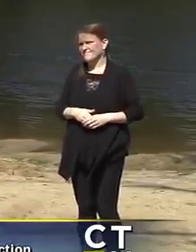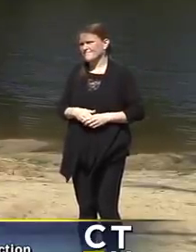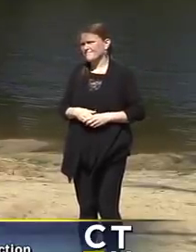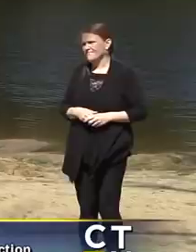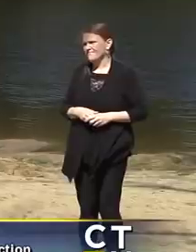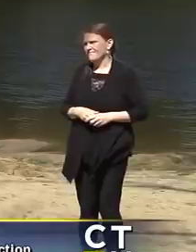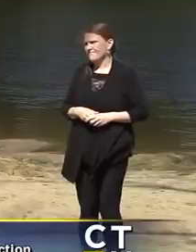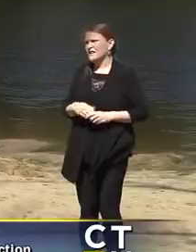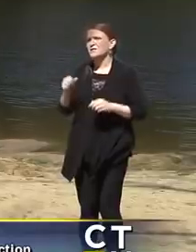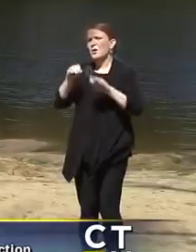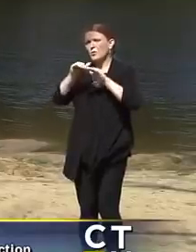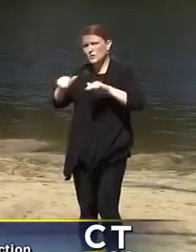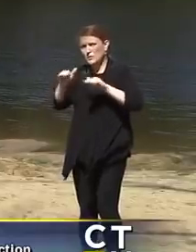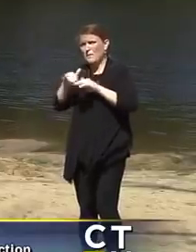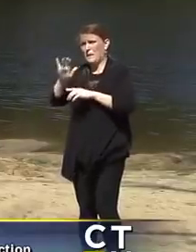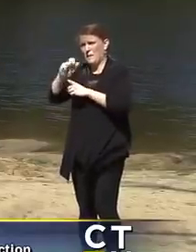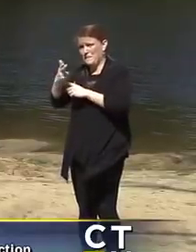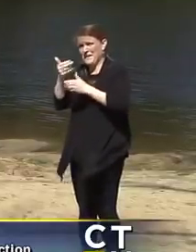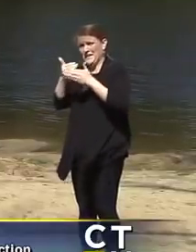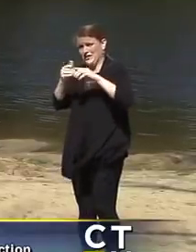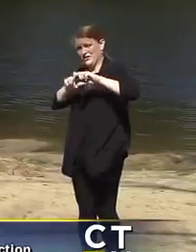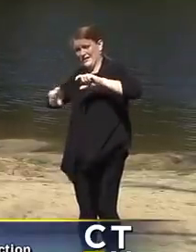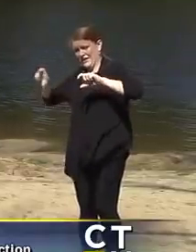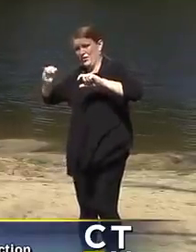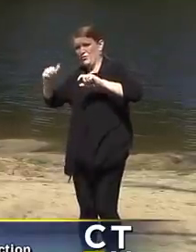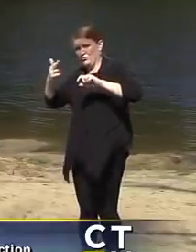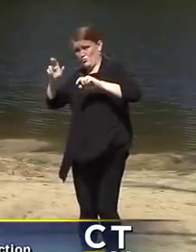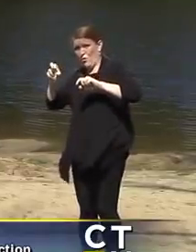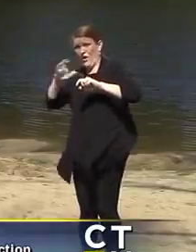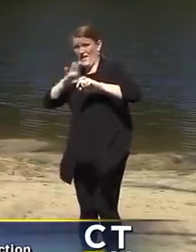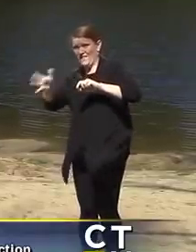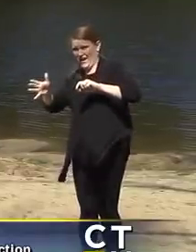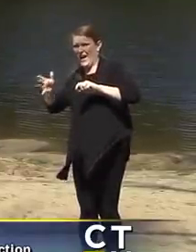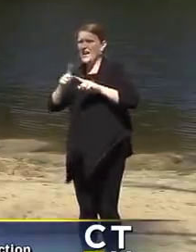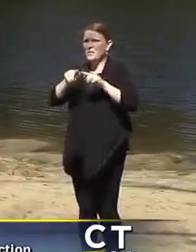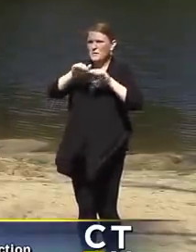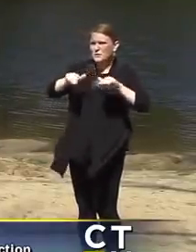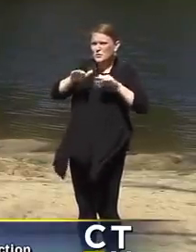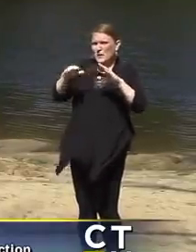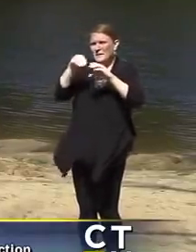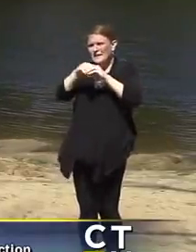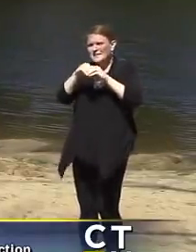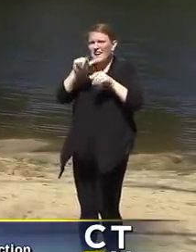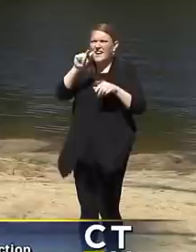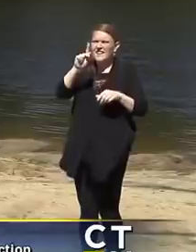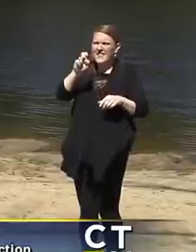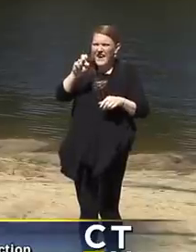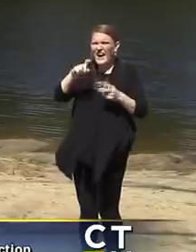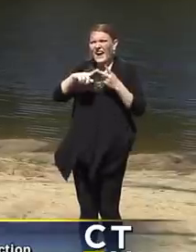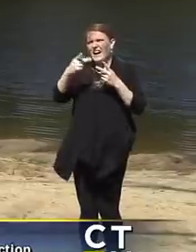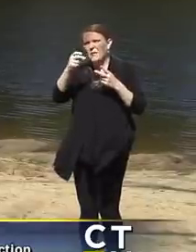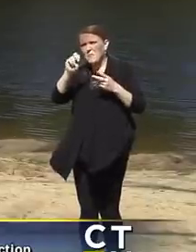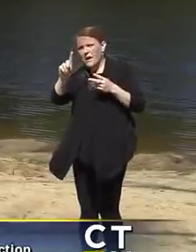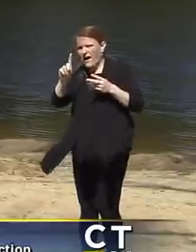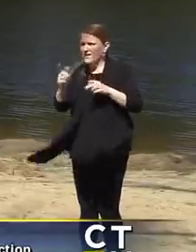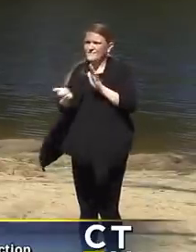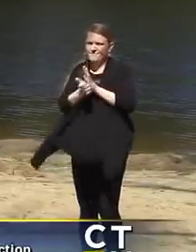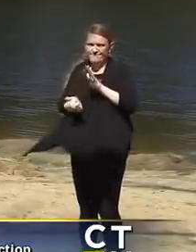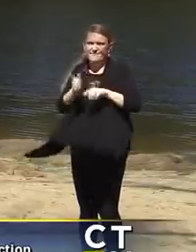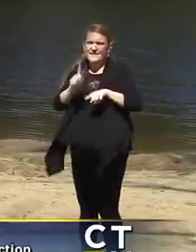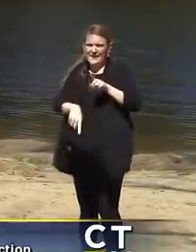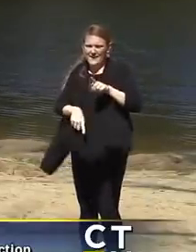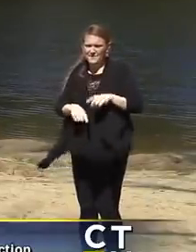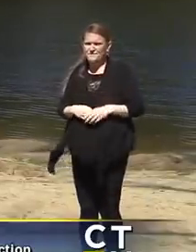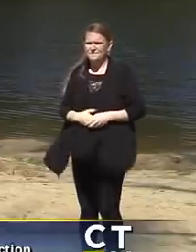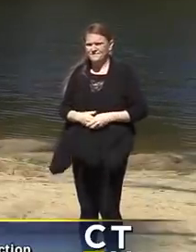So swimming at shoreline parks, but no swimming this year at our inland state parks. A couple of